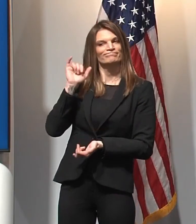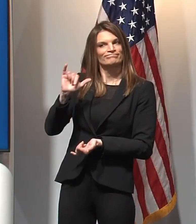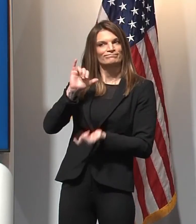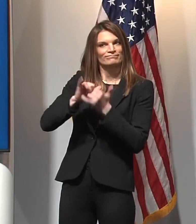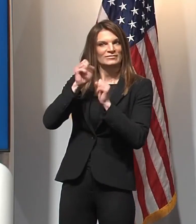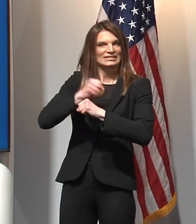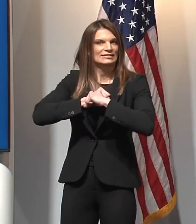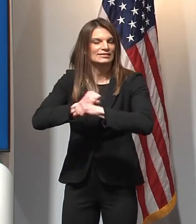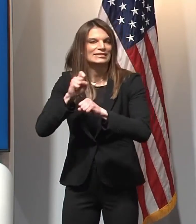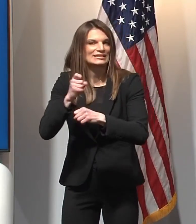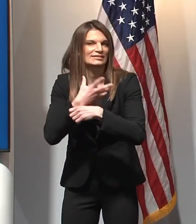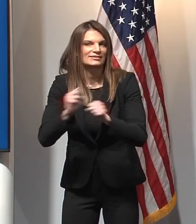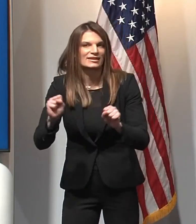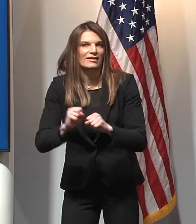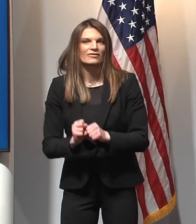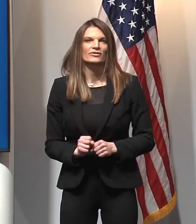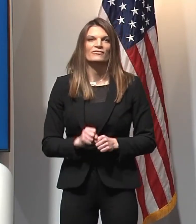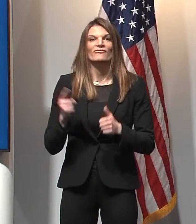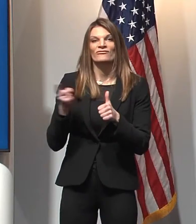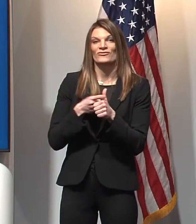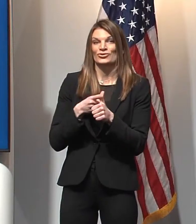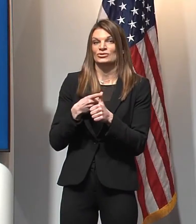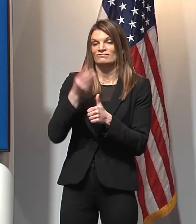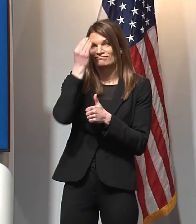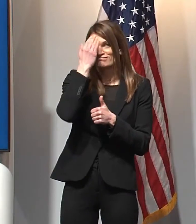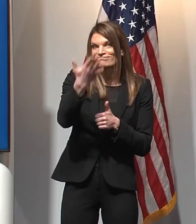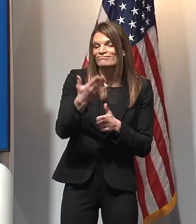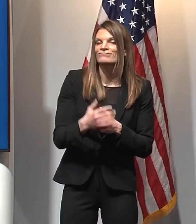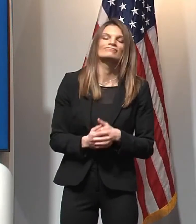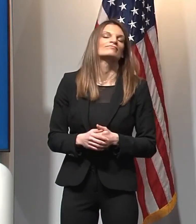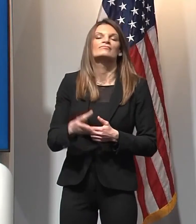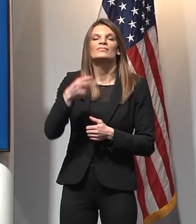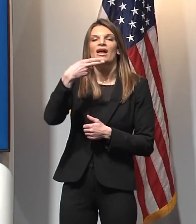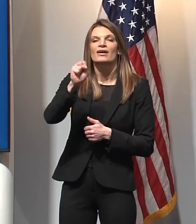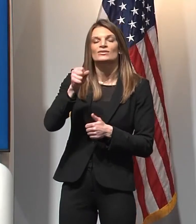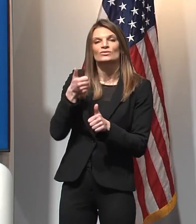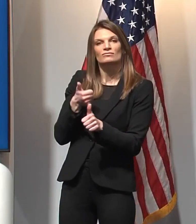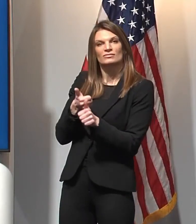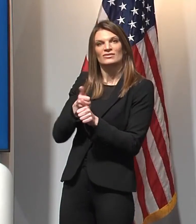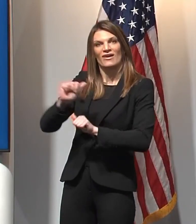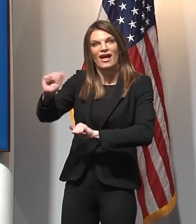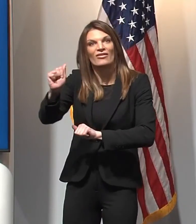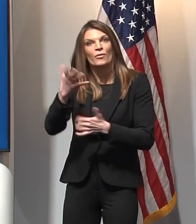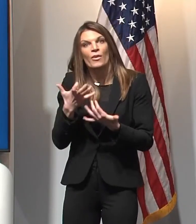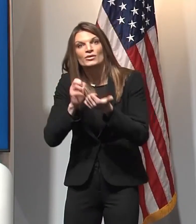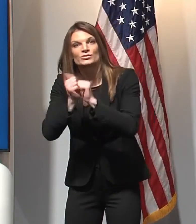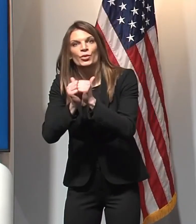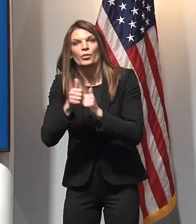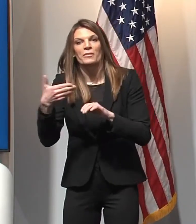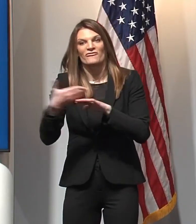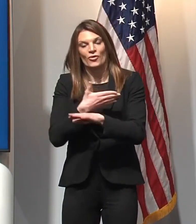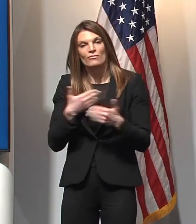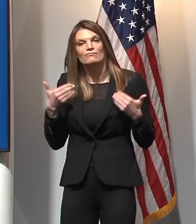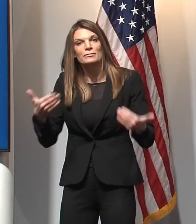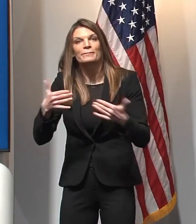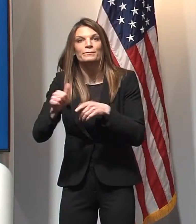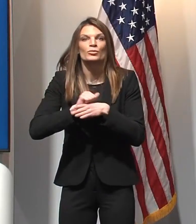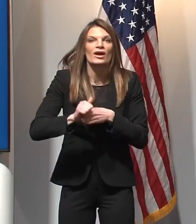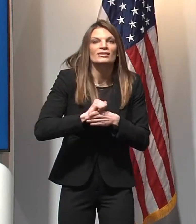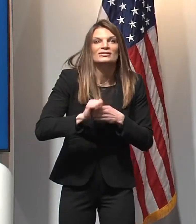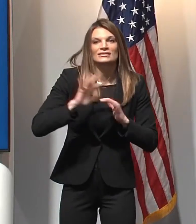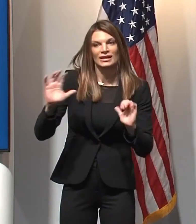today. First, high school student athletics will now be required to get tested before all sports practices